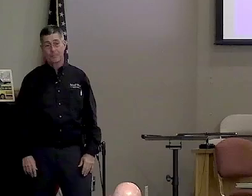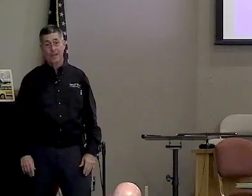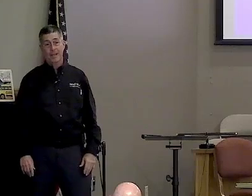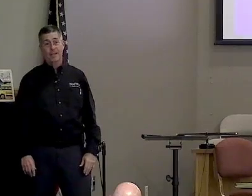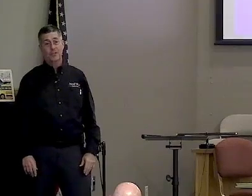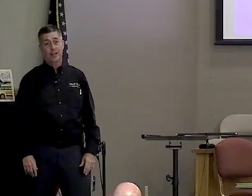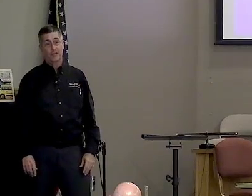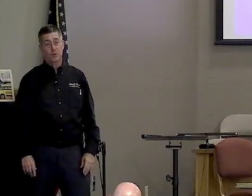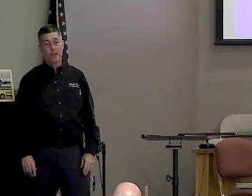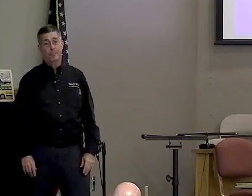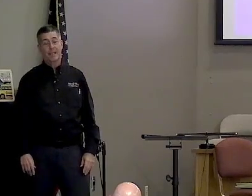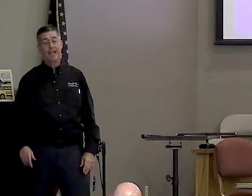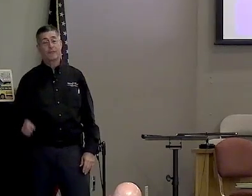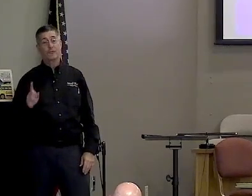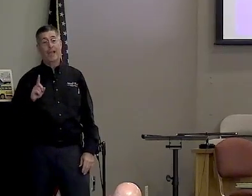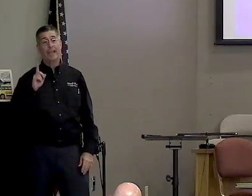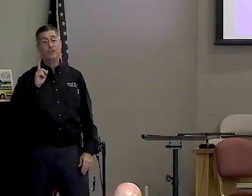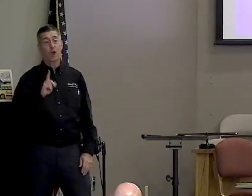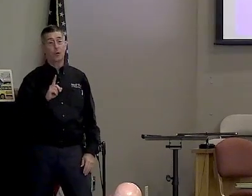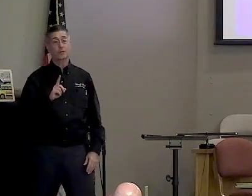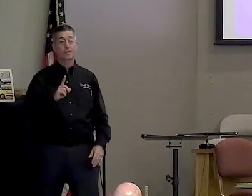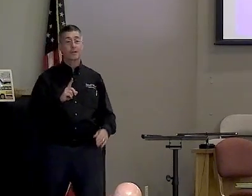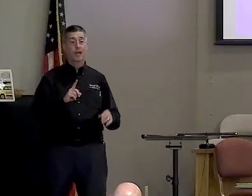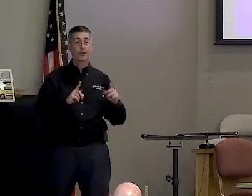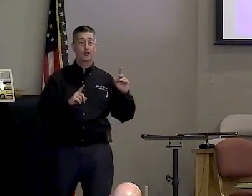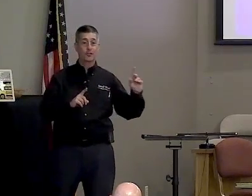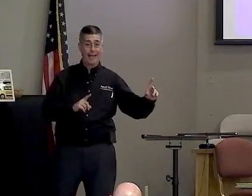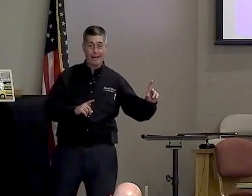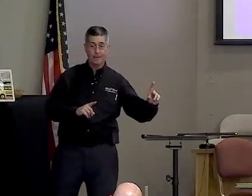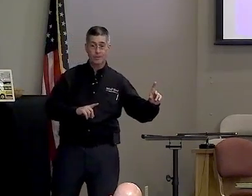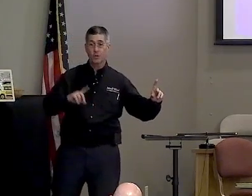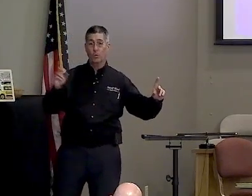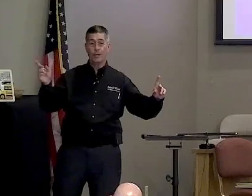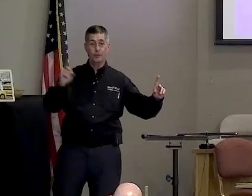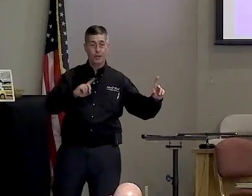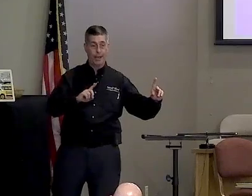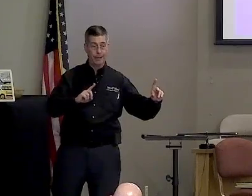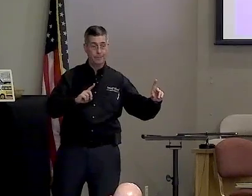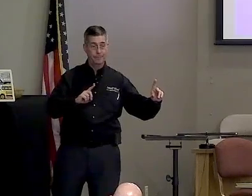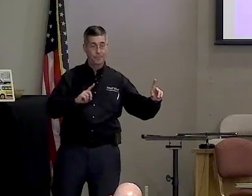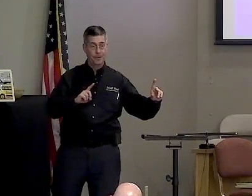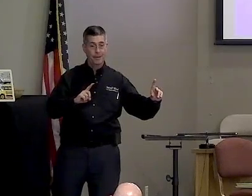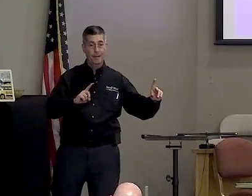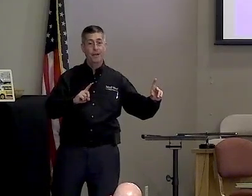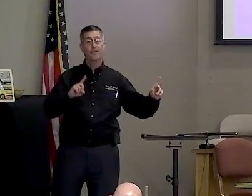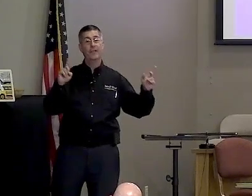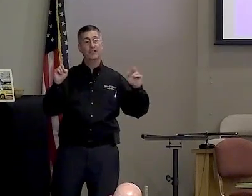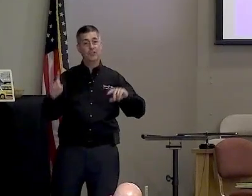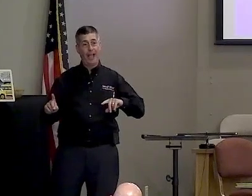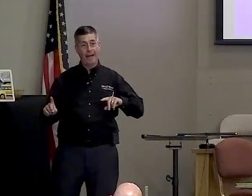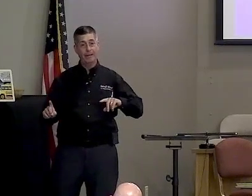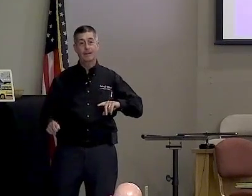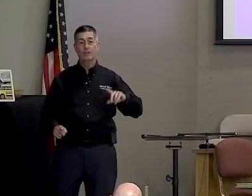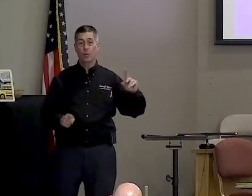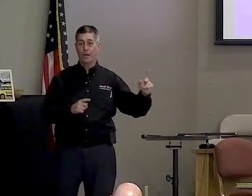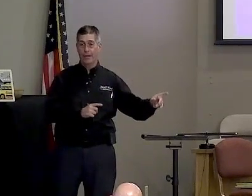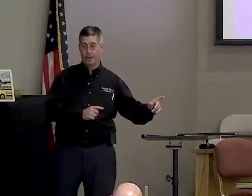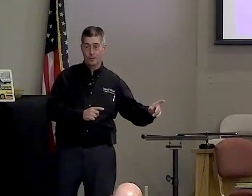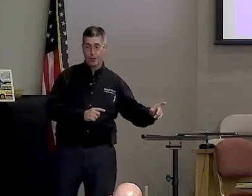said it this way, if they don't understand the way you sign, then sign the way they understand.